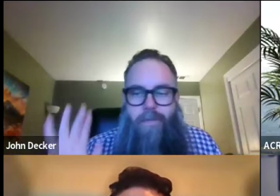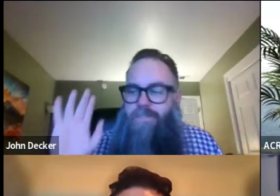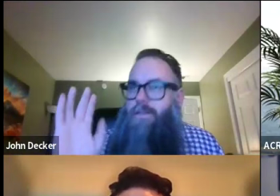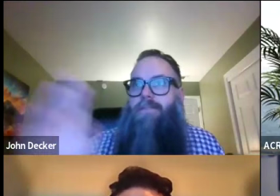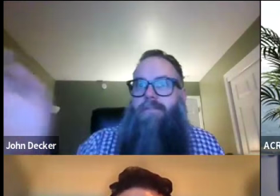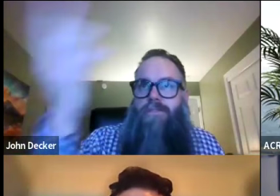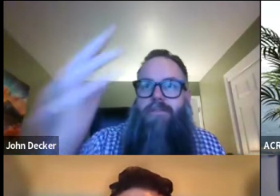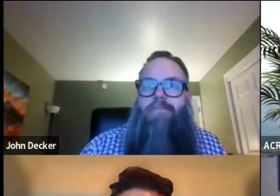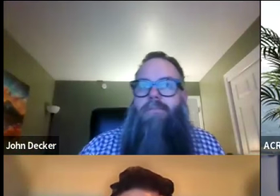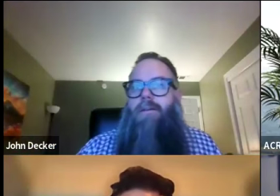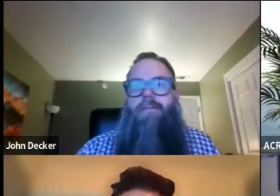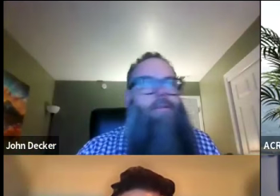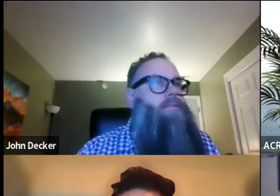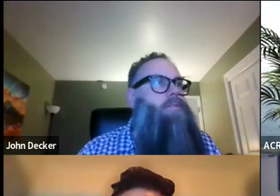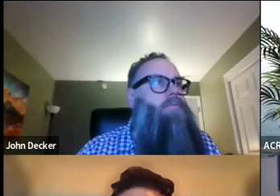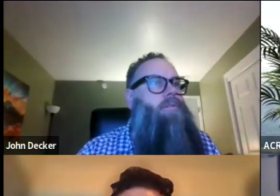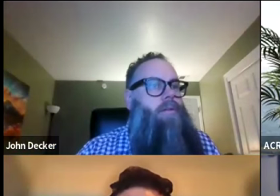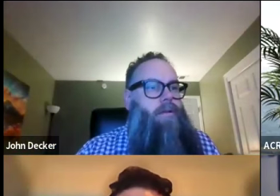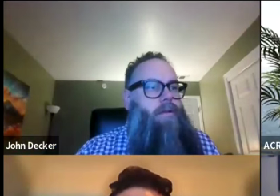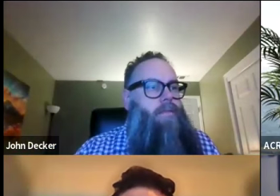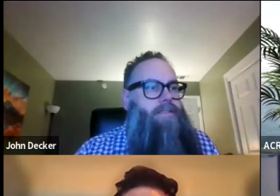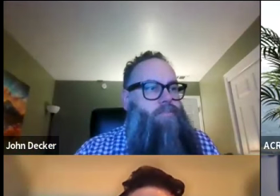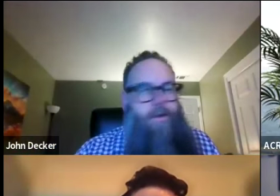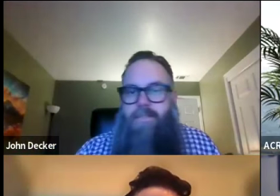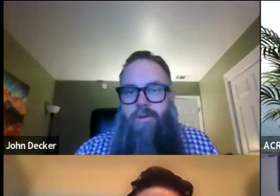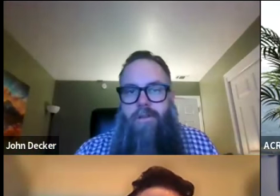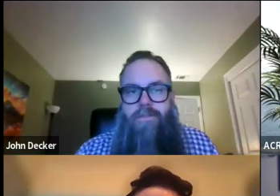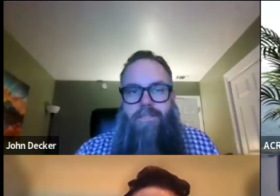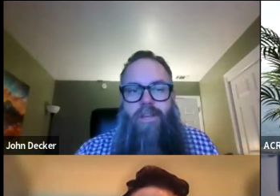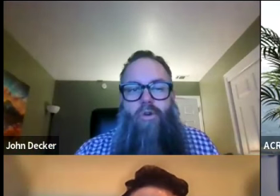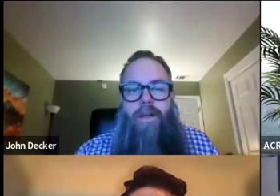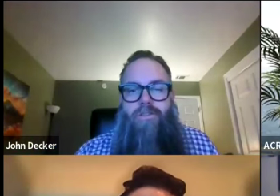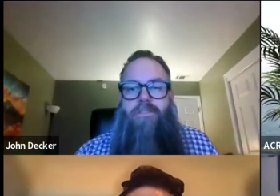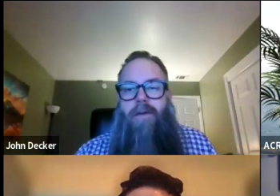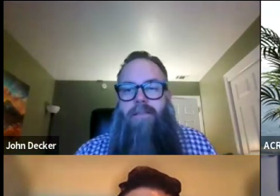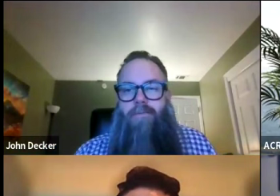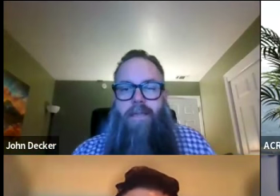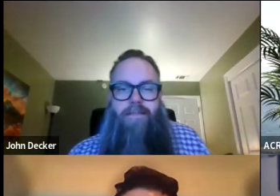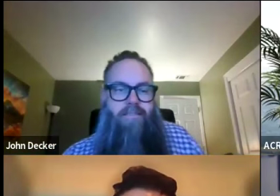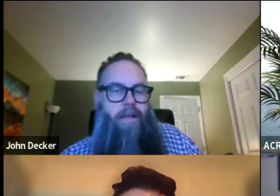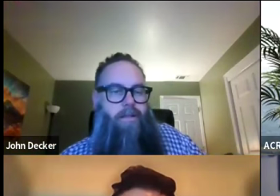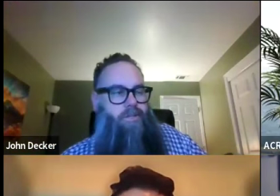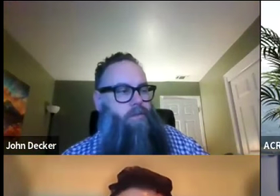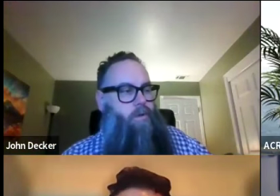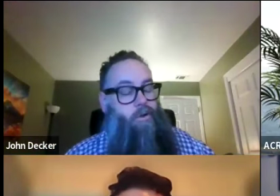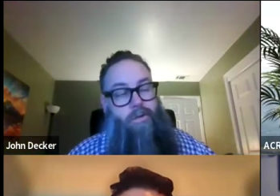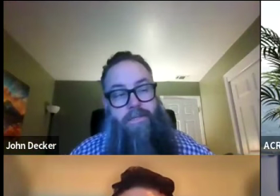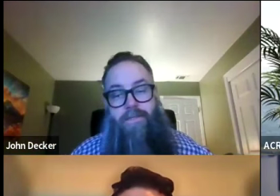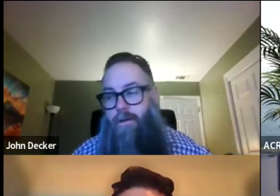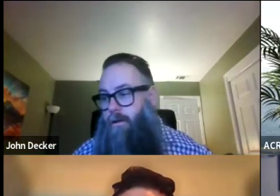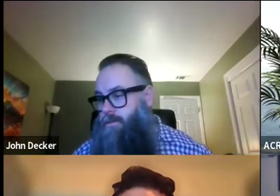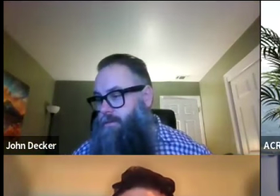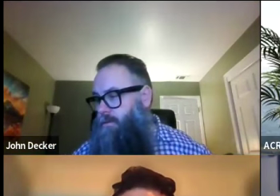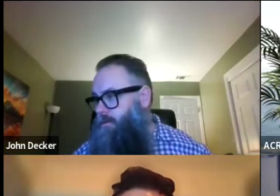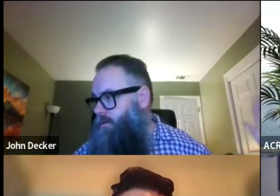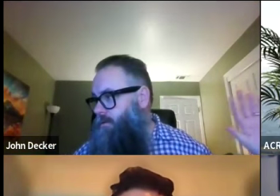accurate information. And so they just let us know that's the process we're going to use. Is there any questions about that for the excess mileage? If you are an